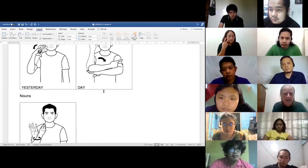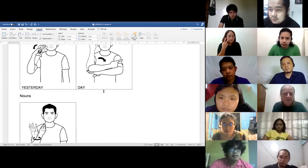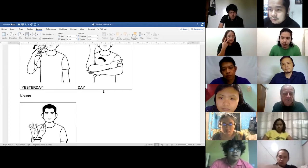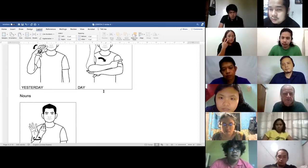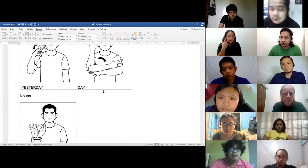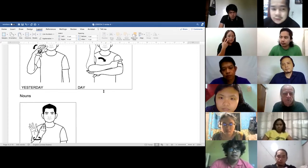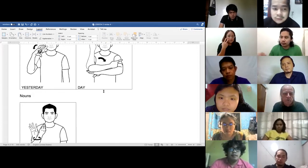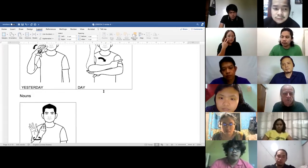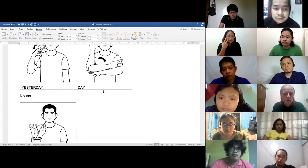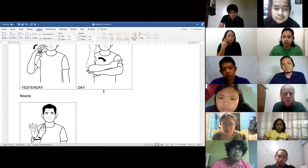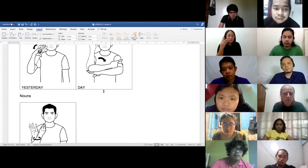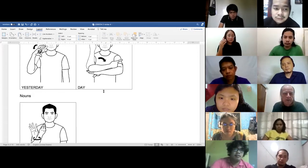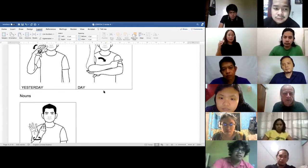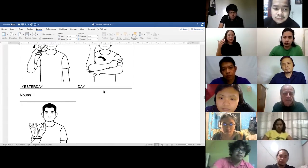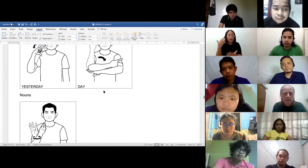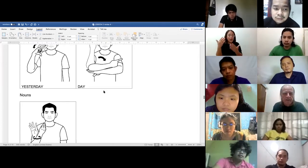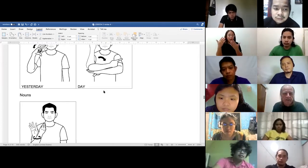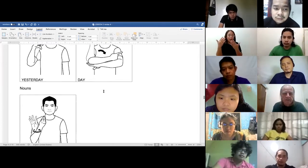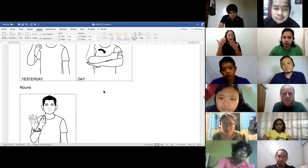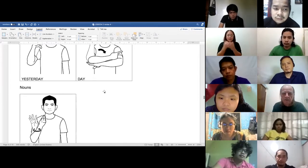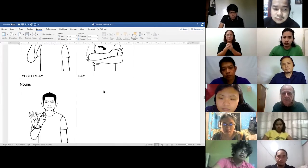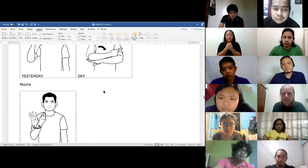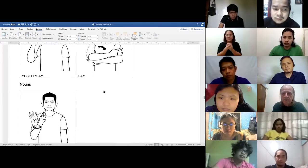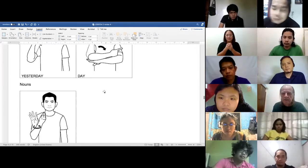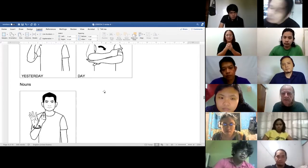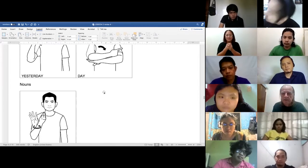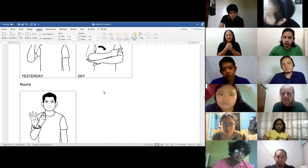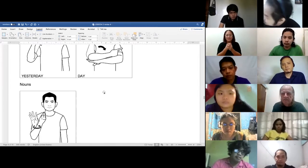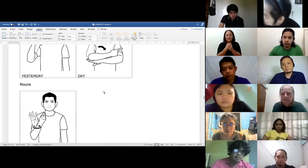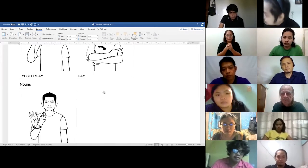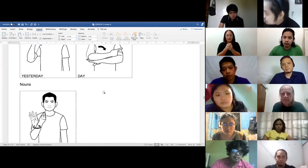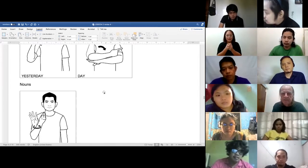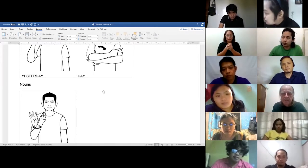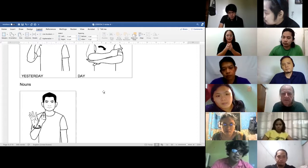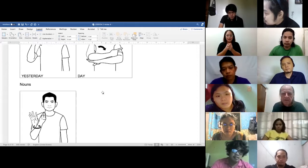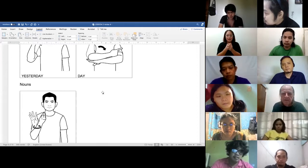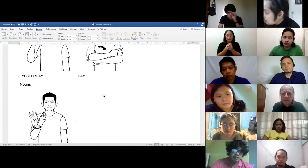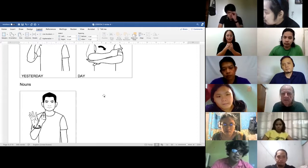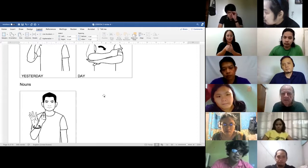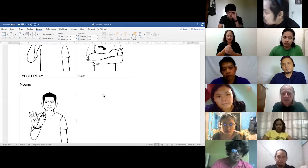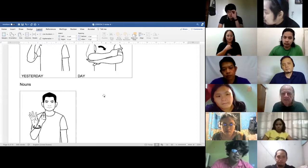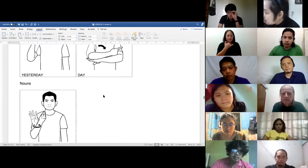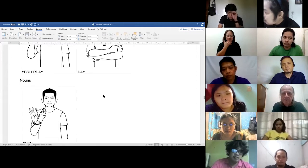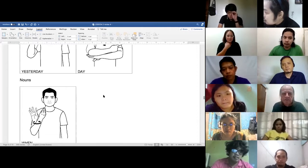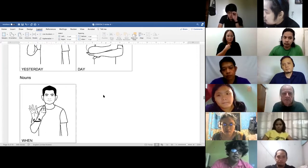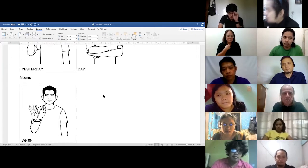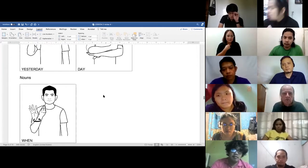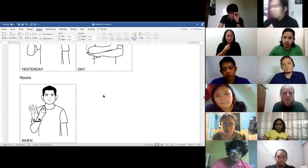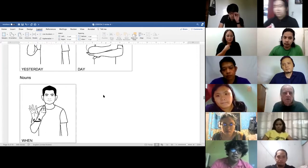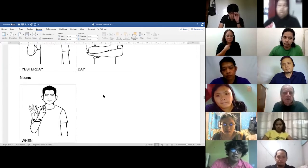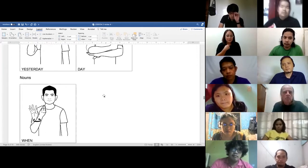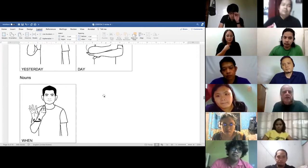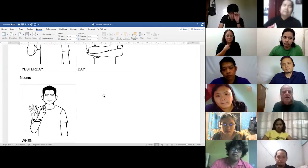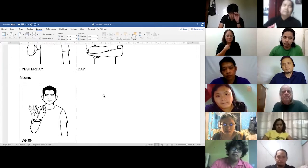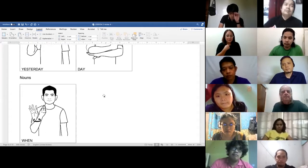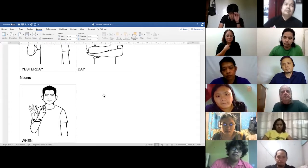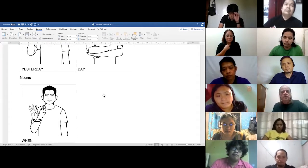Next to, okay, all right, sorry, I made a mistake here. So go back up